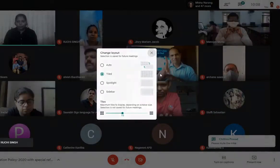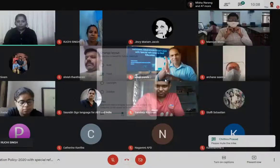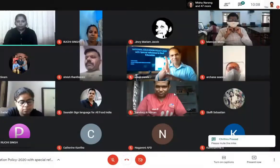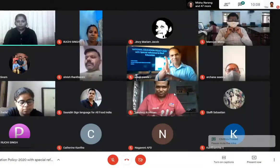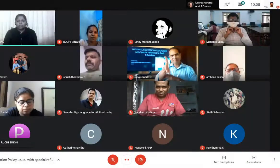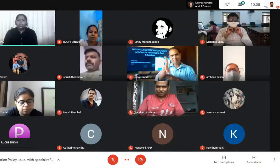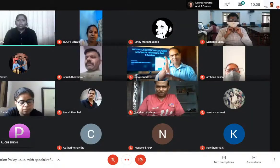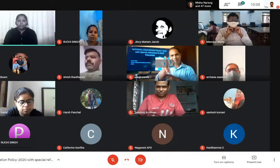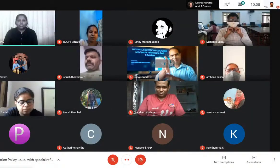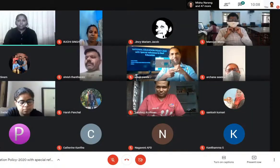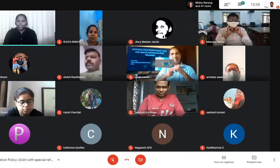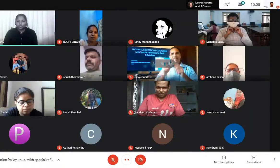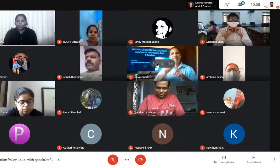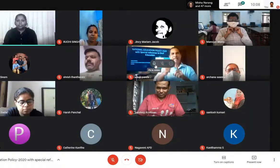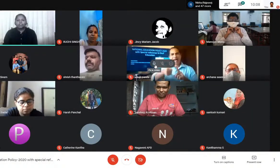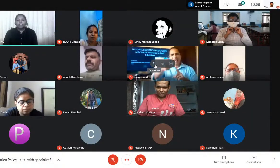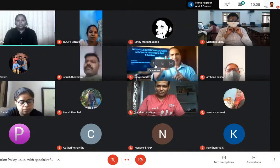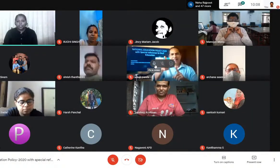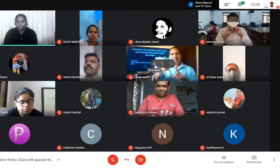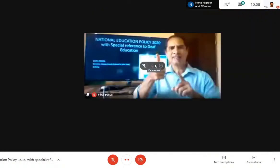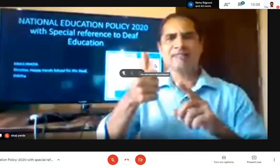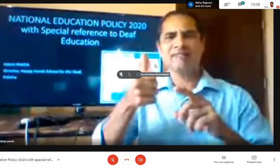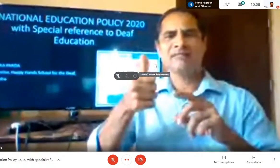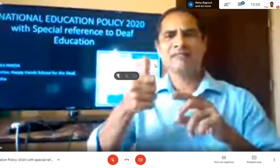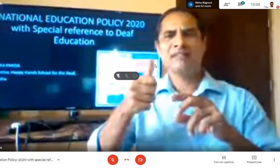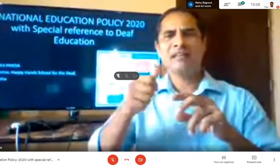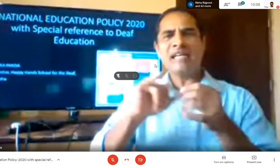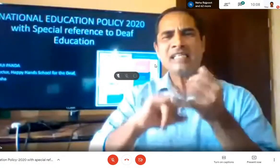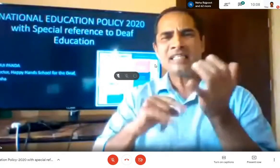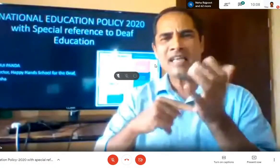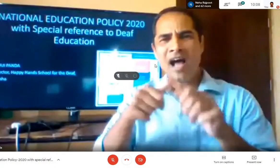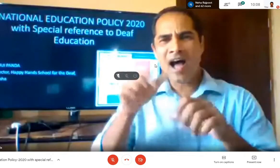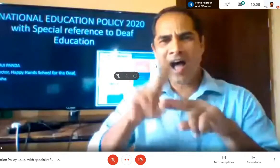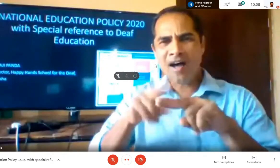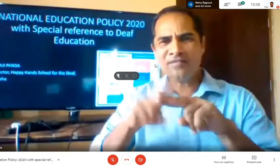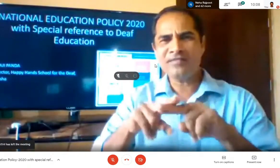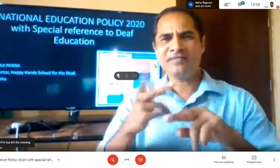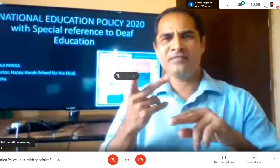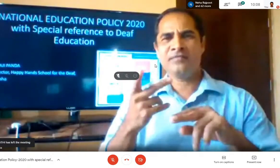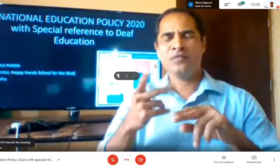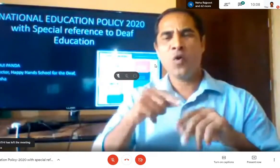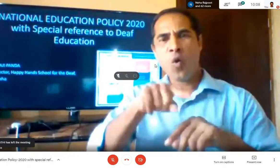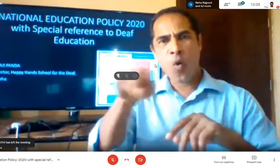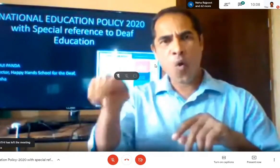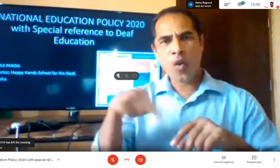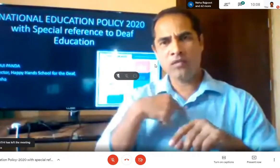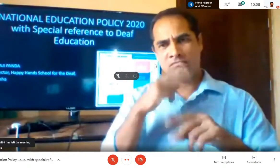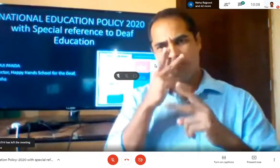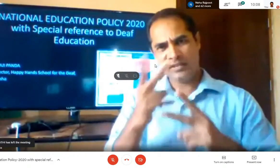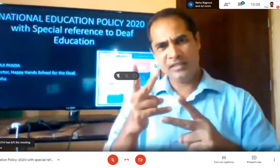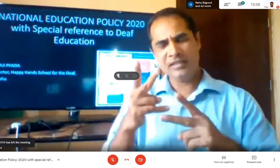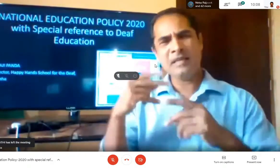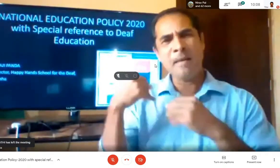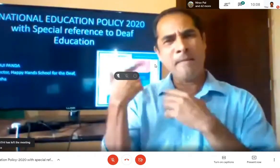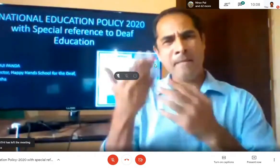So I want to congratulate the Niche director, executive director of Niche, staff,